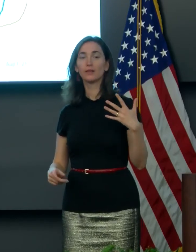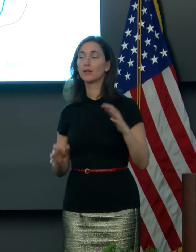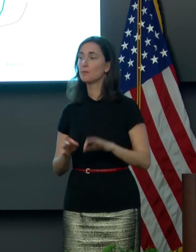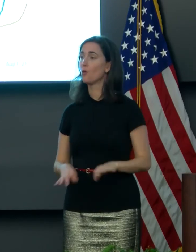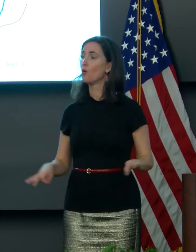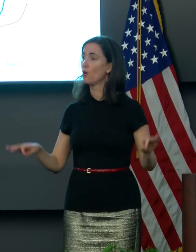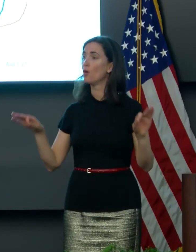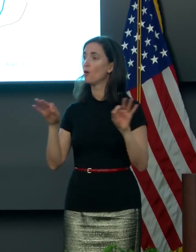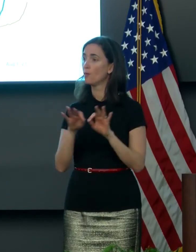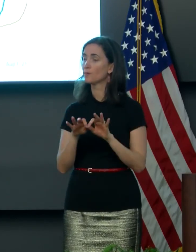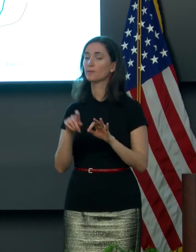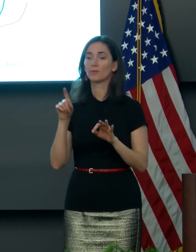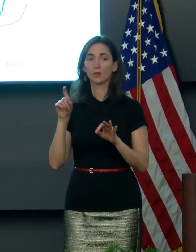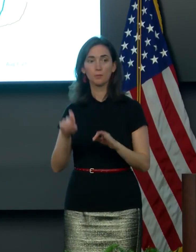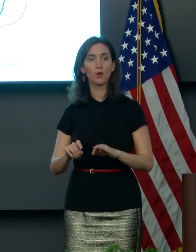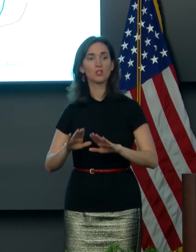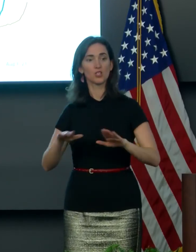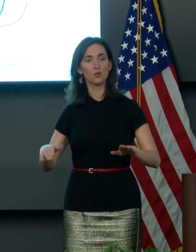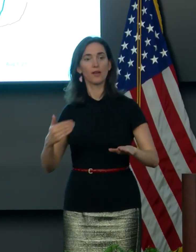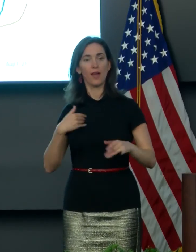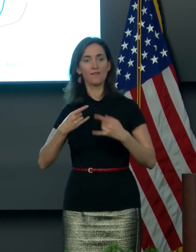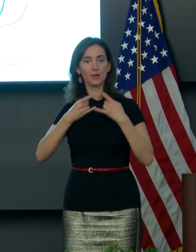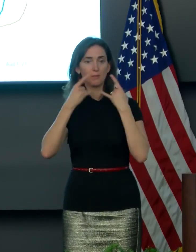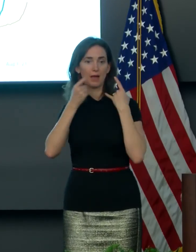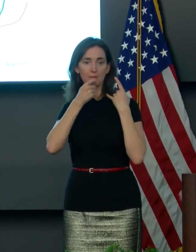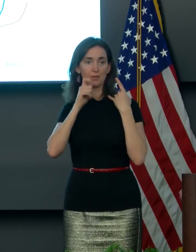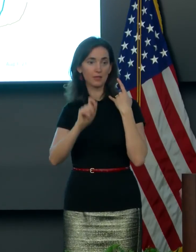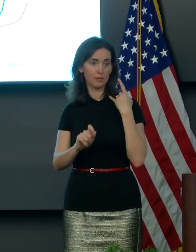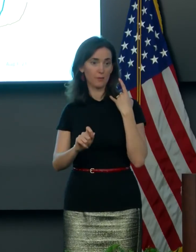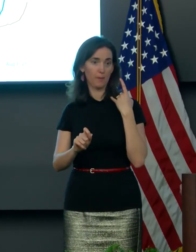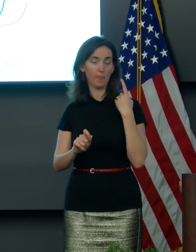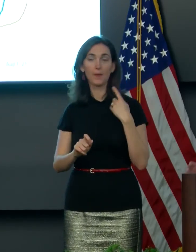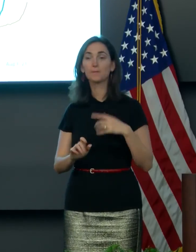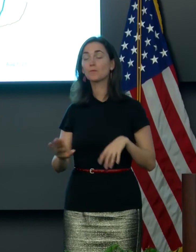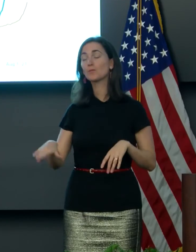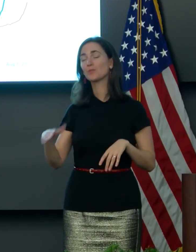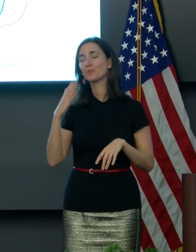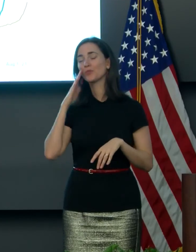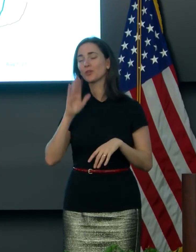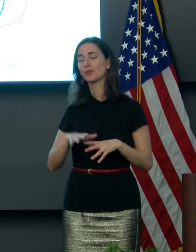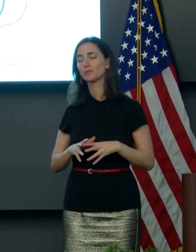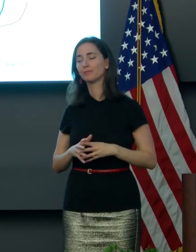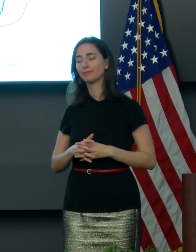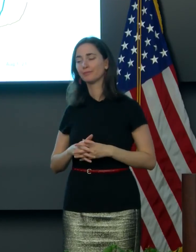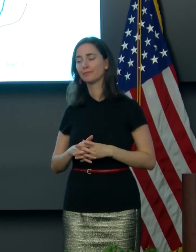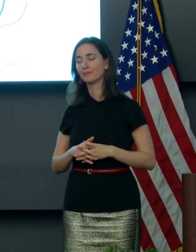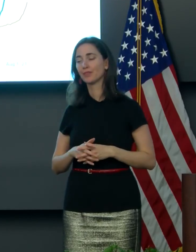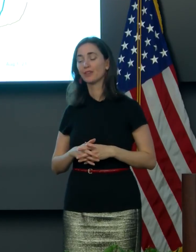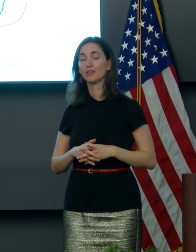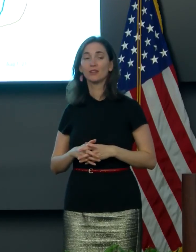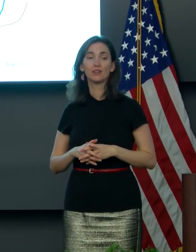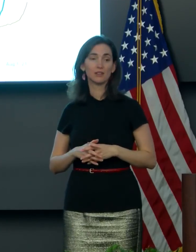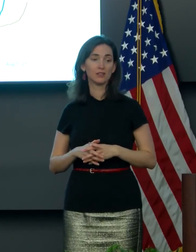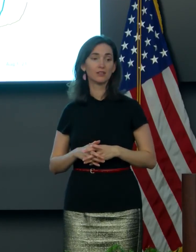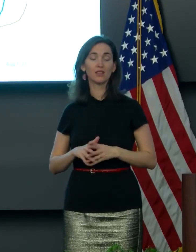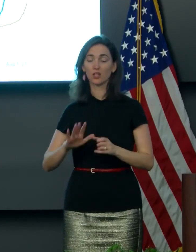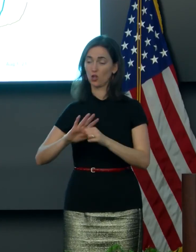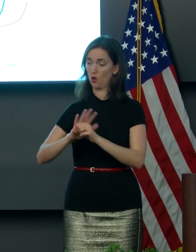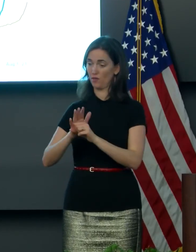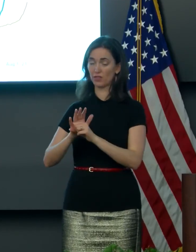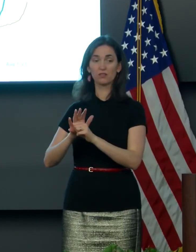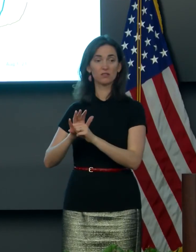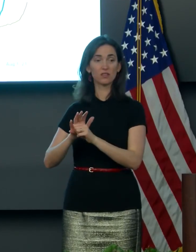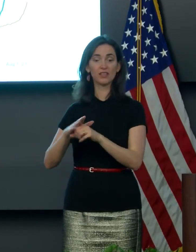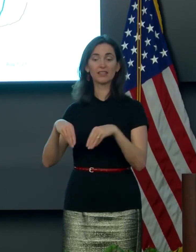very important that we have kids masked. And, you know, kids are suffering directly from COVID, and